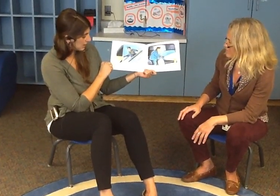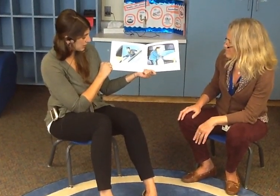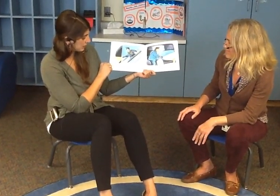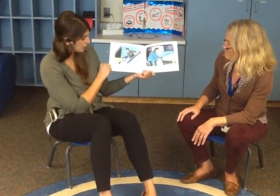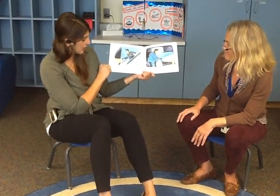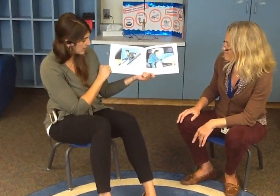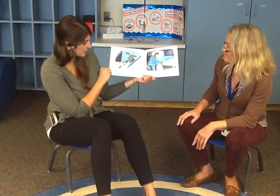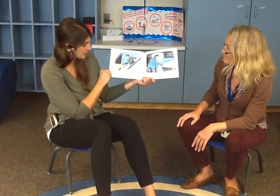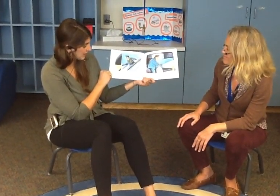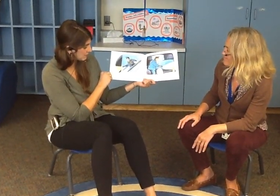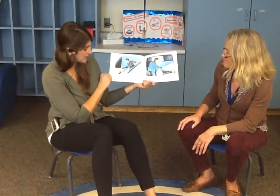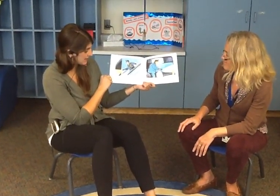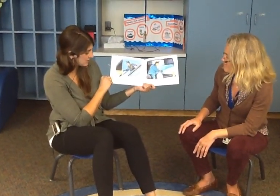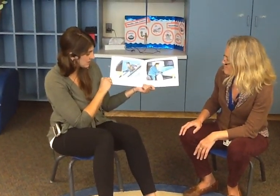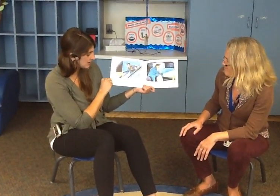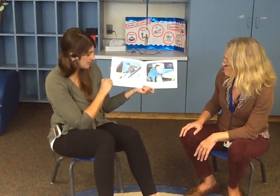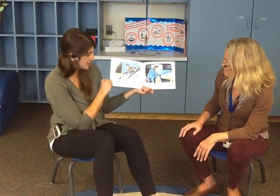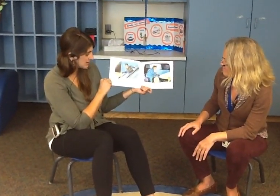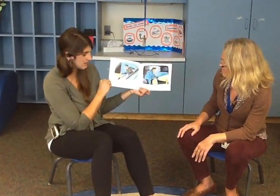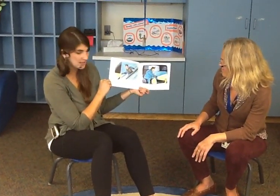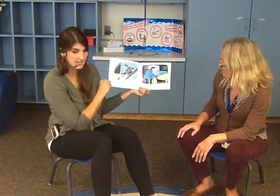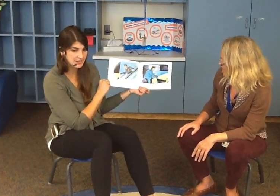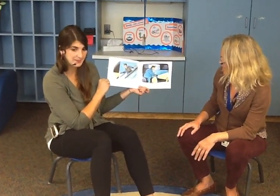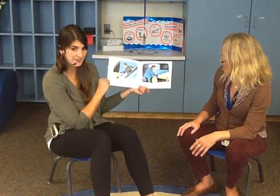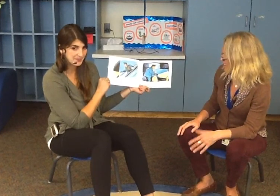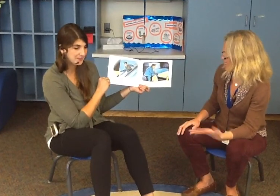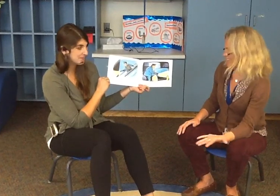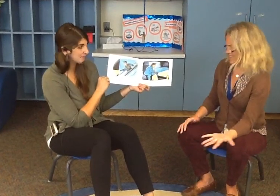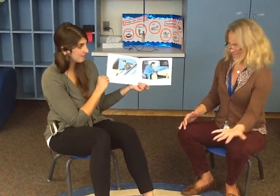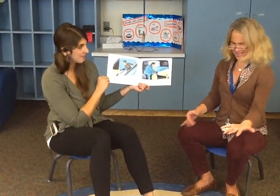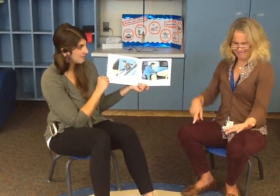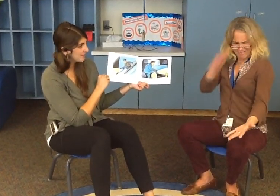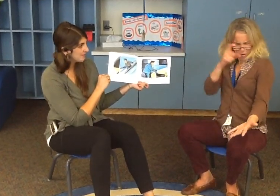When he heard the crash, he came dashing down the escalator.